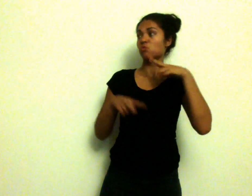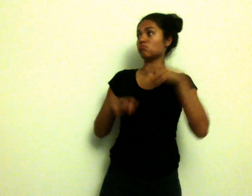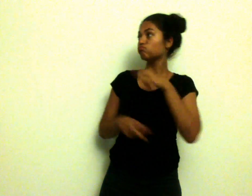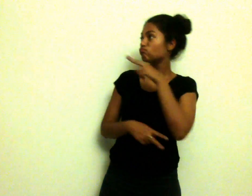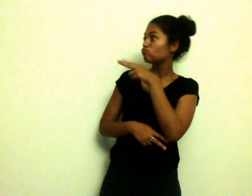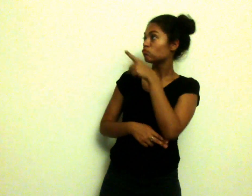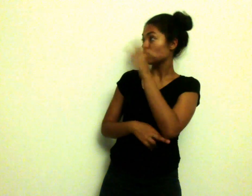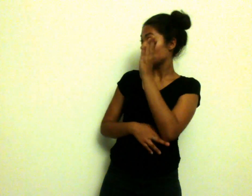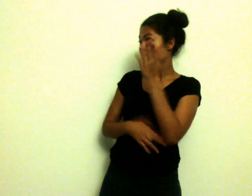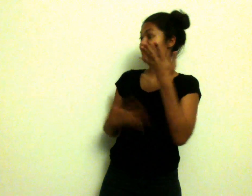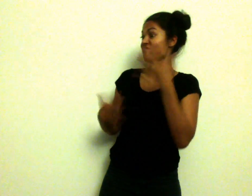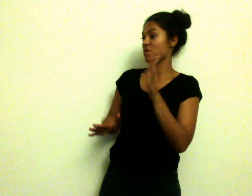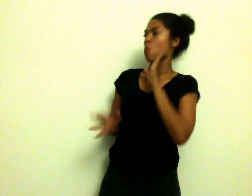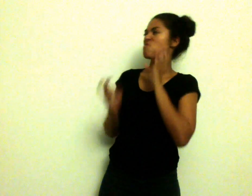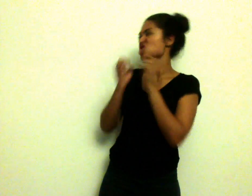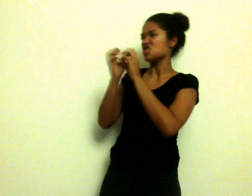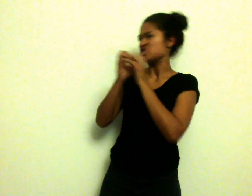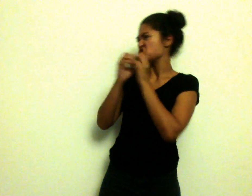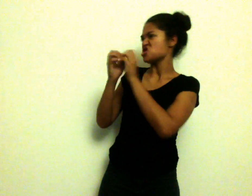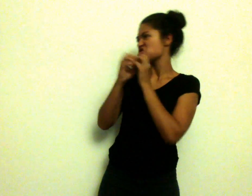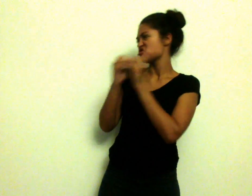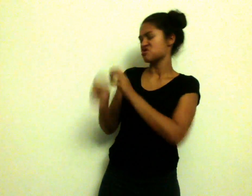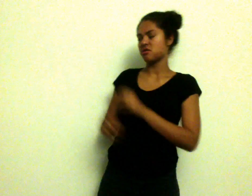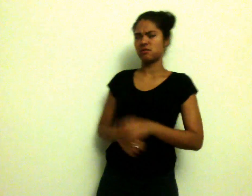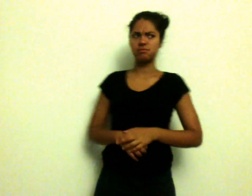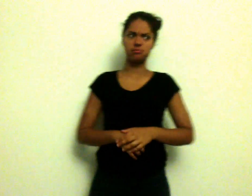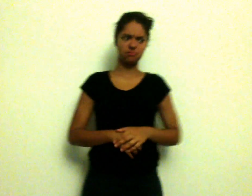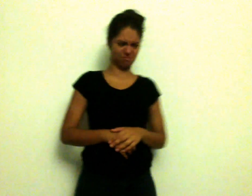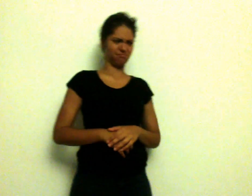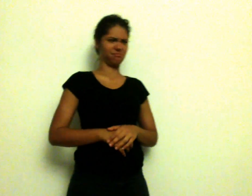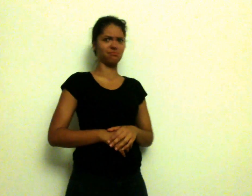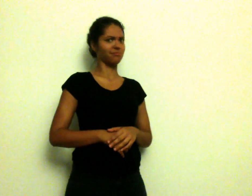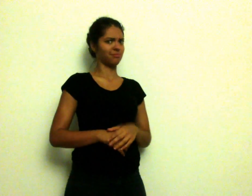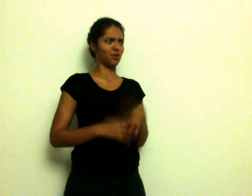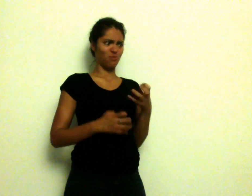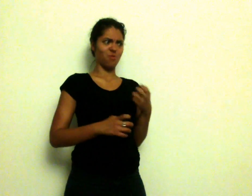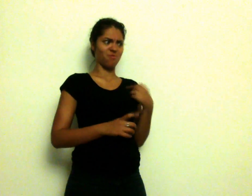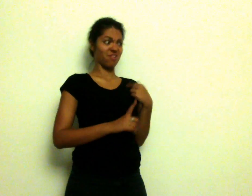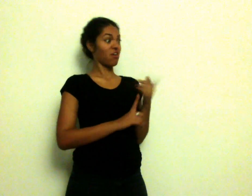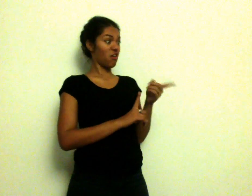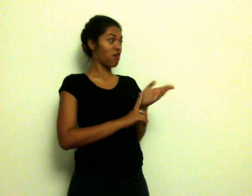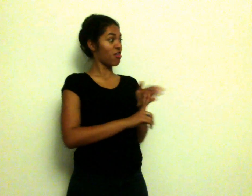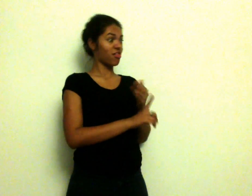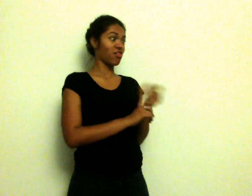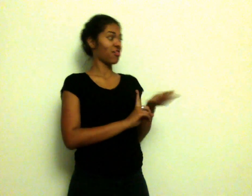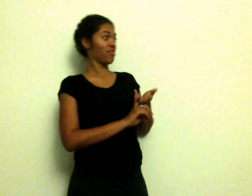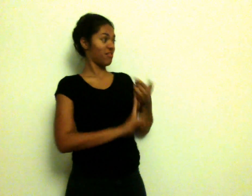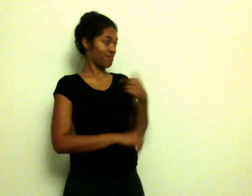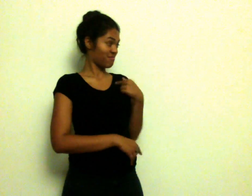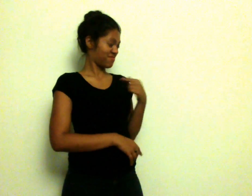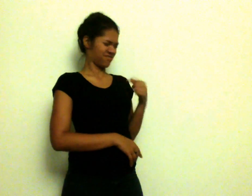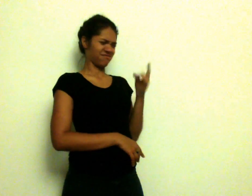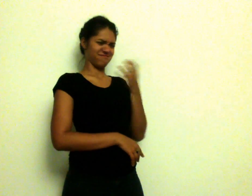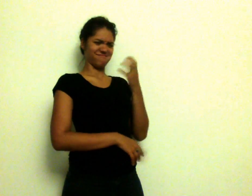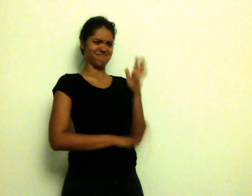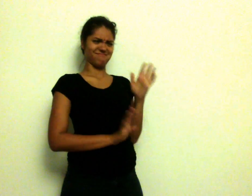you to shreds. I said, you consider that an enticing invitation for me that I have to do this? And I